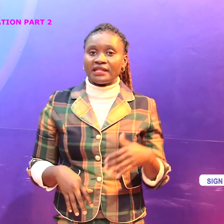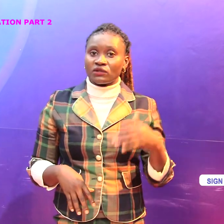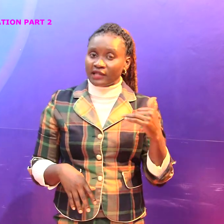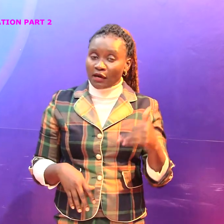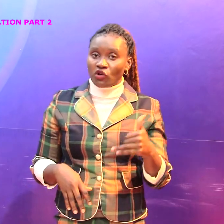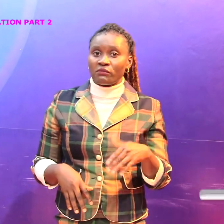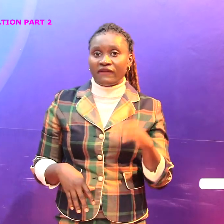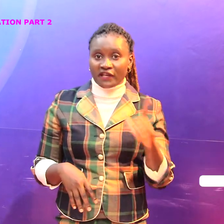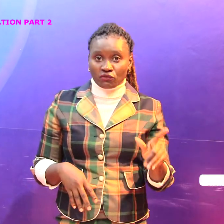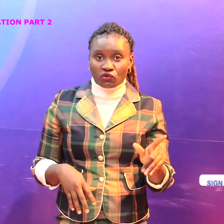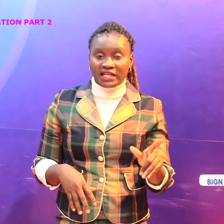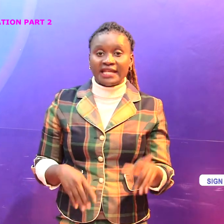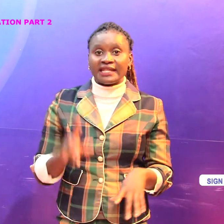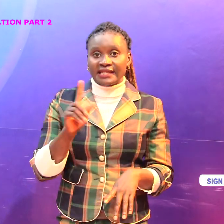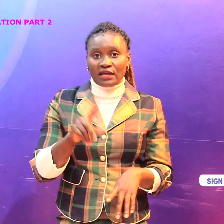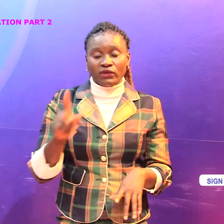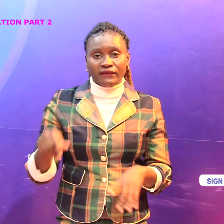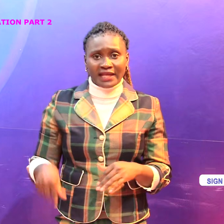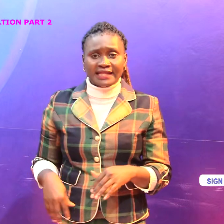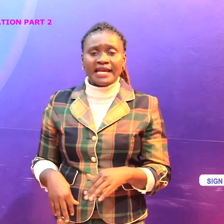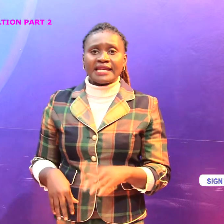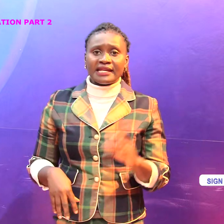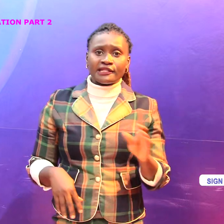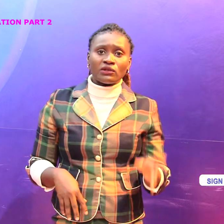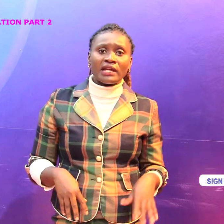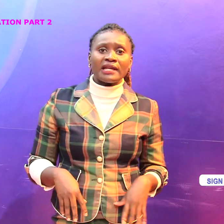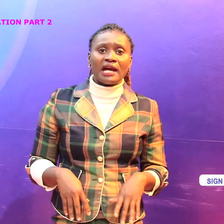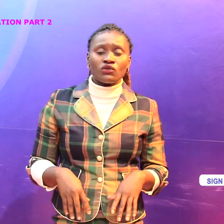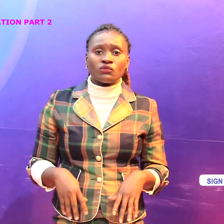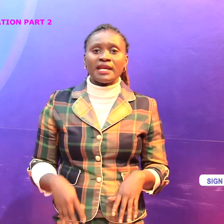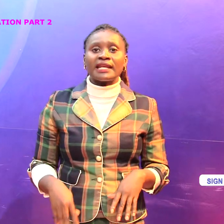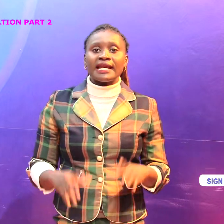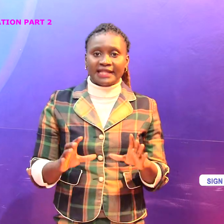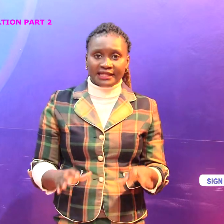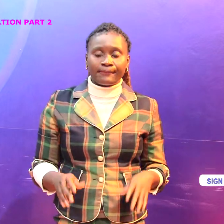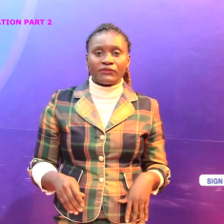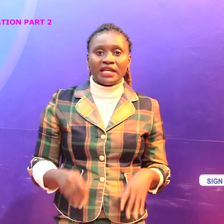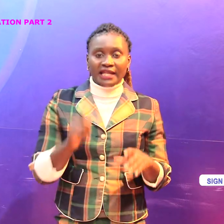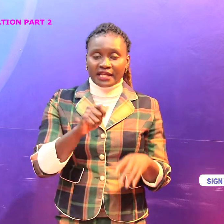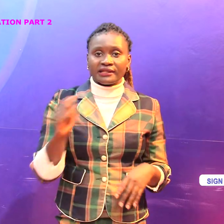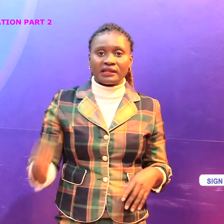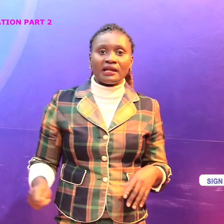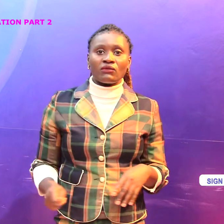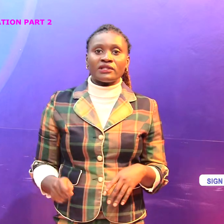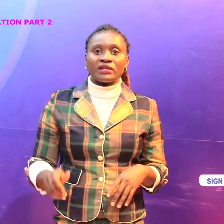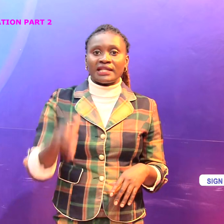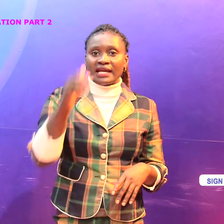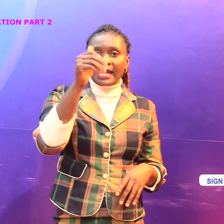is same on my Facebook channel, that's Sign with Phylis. Just go learn how to make letters in Kenya Sign Language, so letter